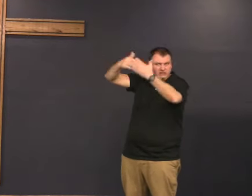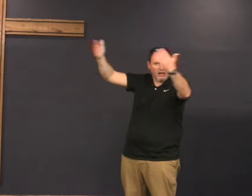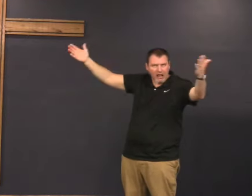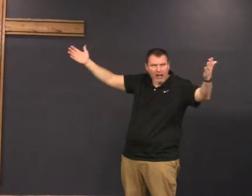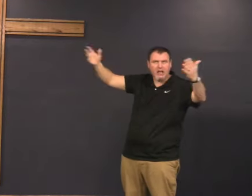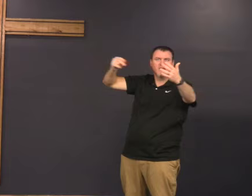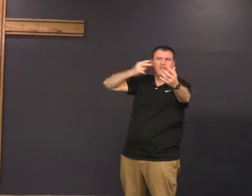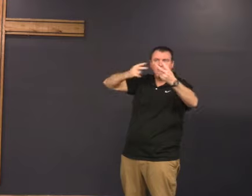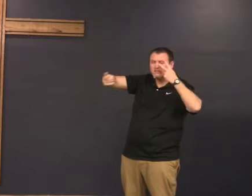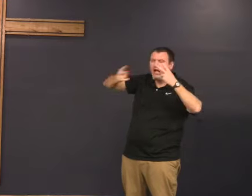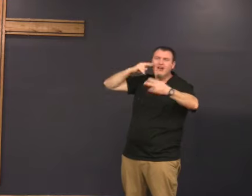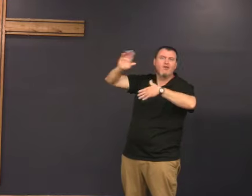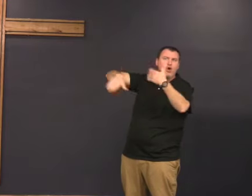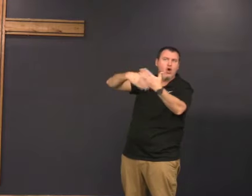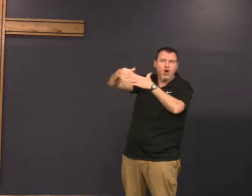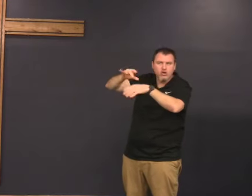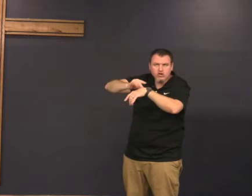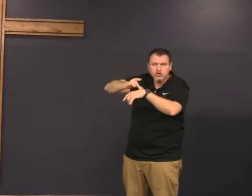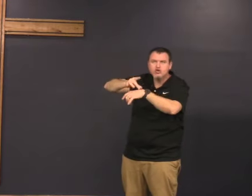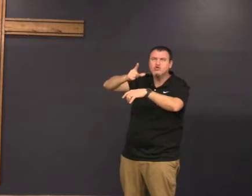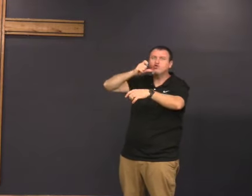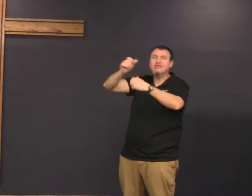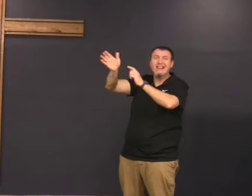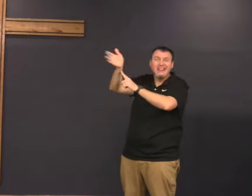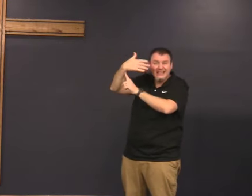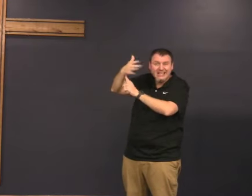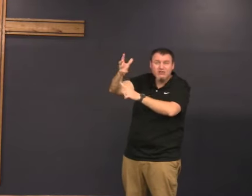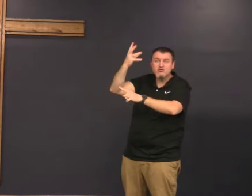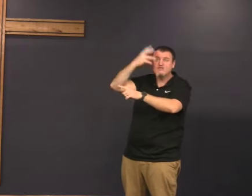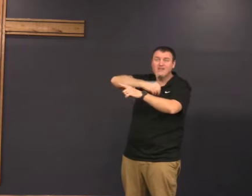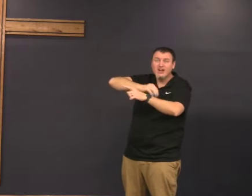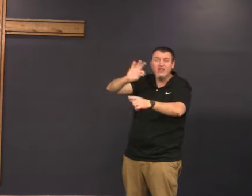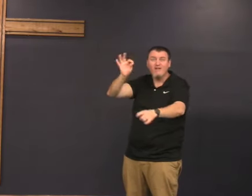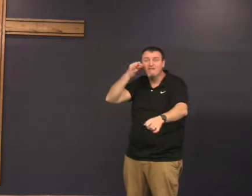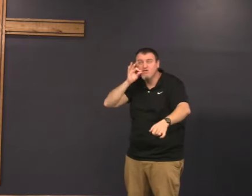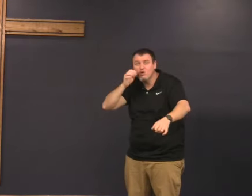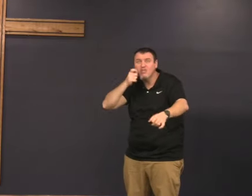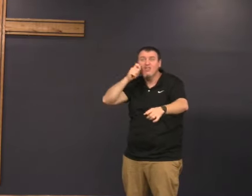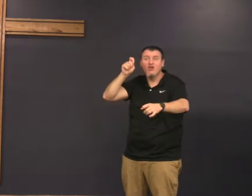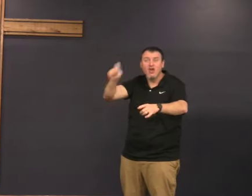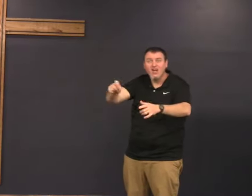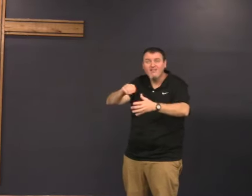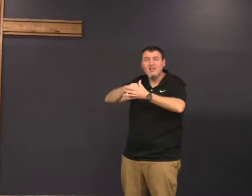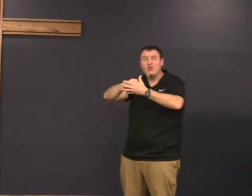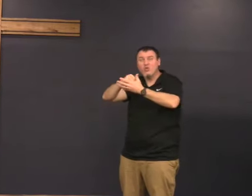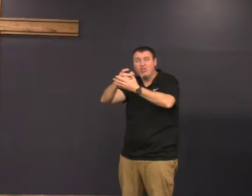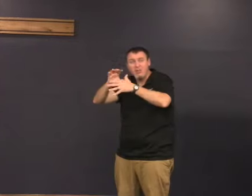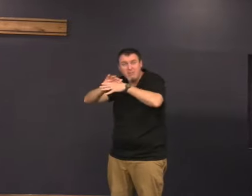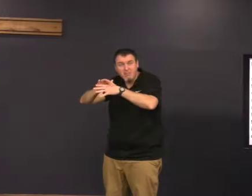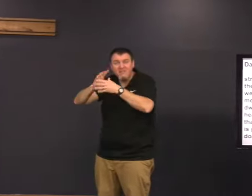and the sight thereof, all the earth, whose leaves were bare, and the fruit thereof